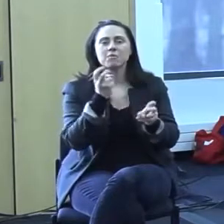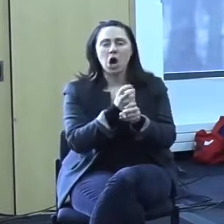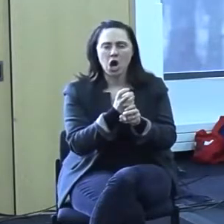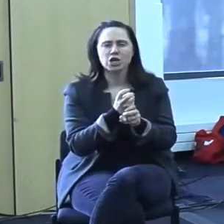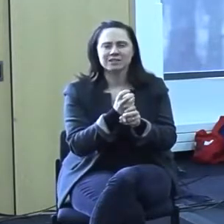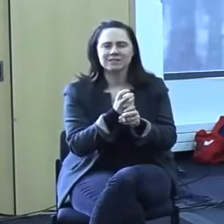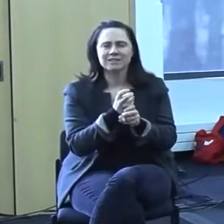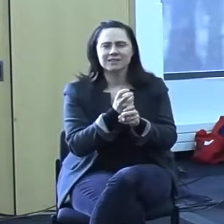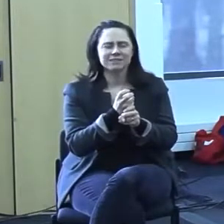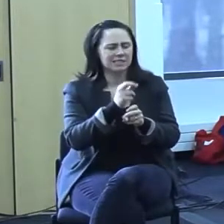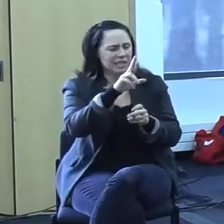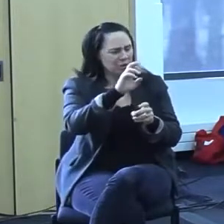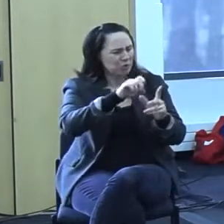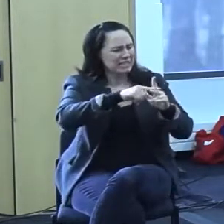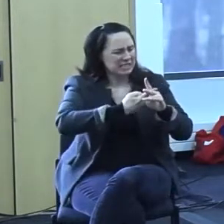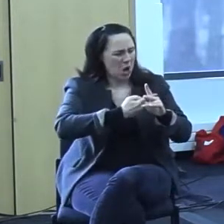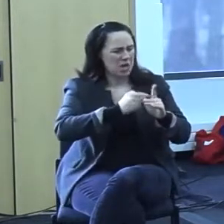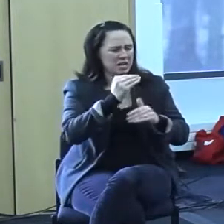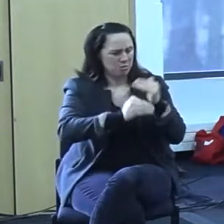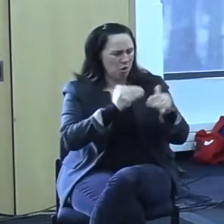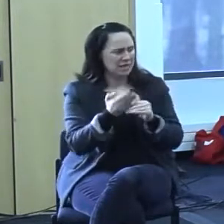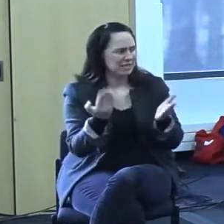I'm restarting the process.